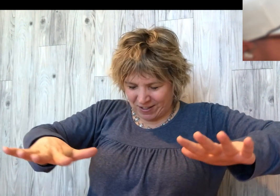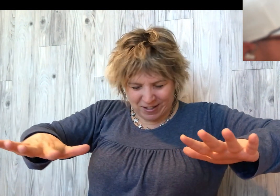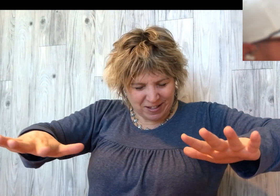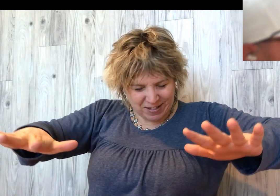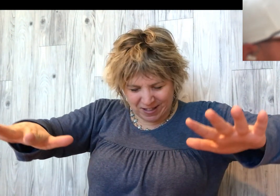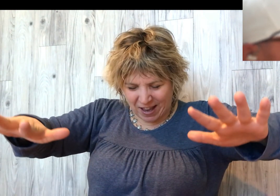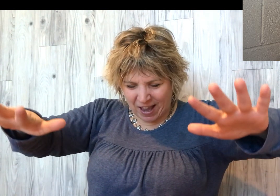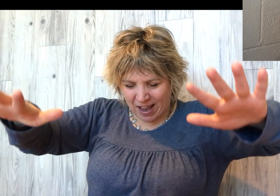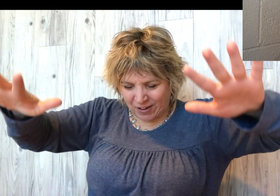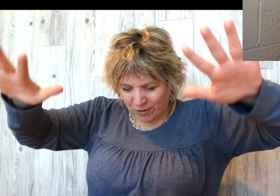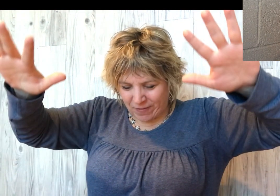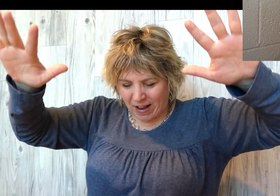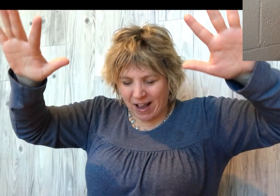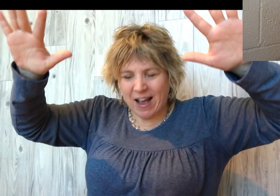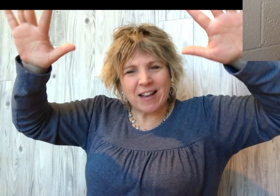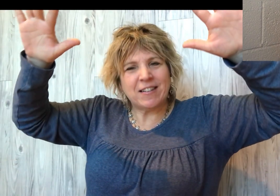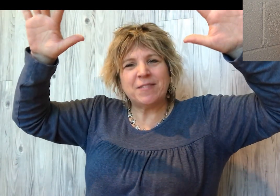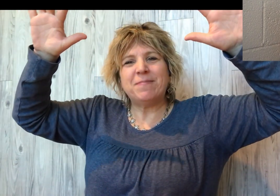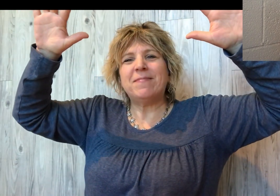What